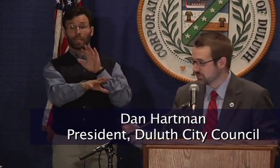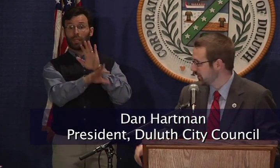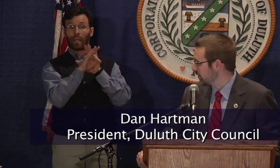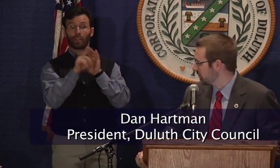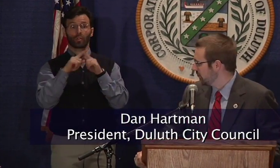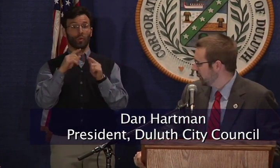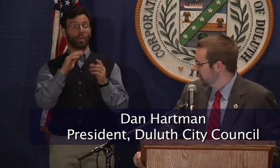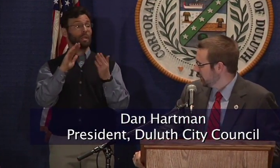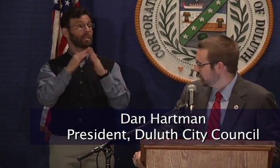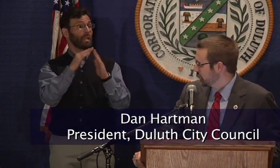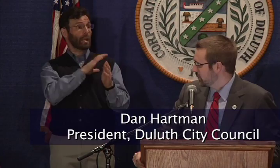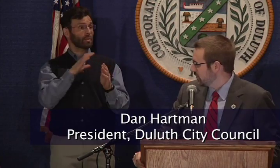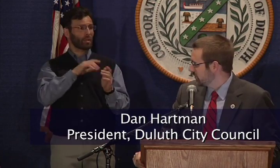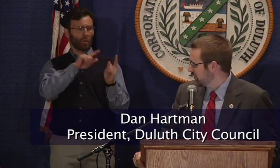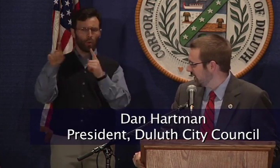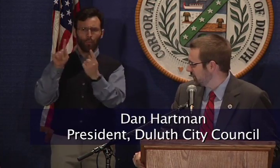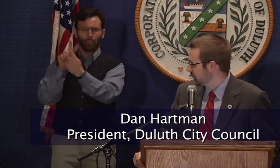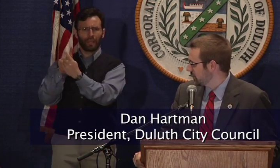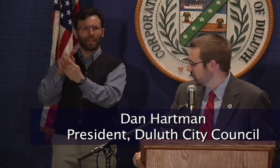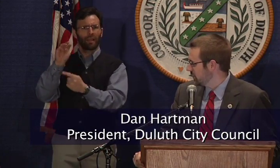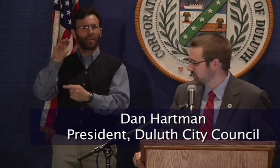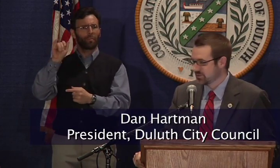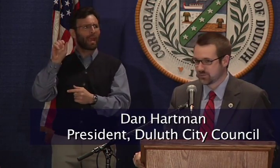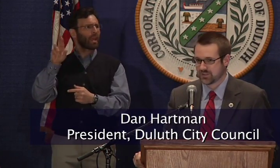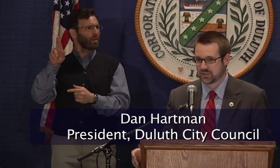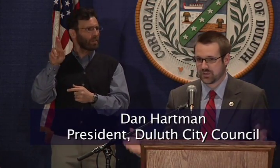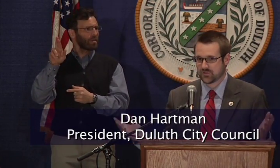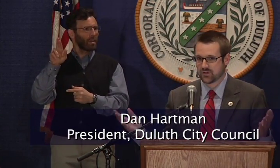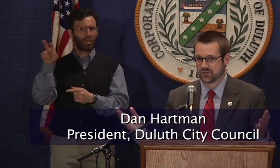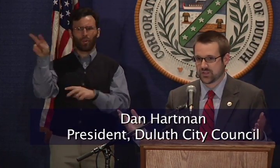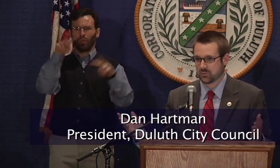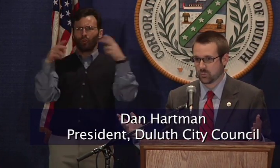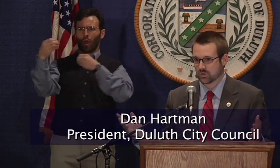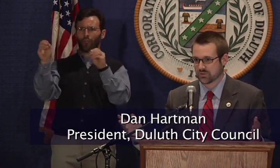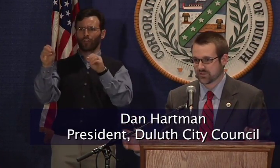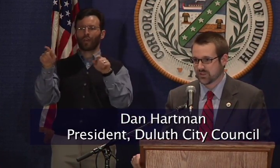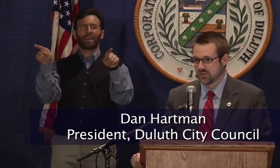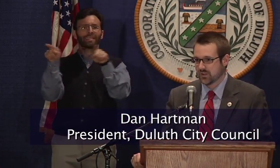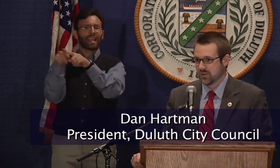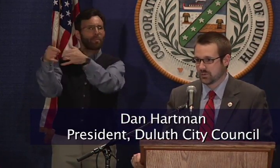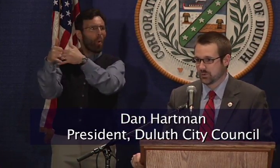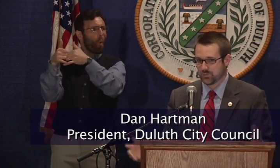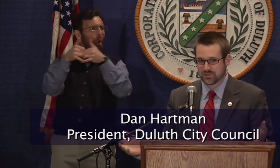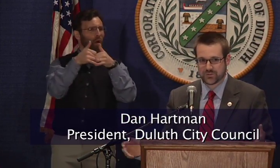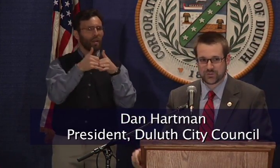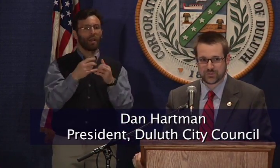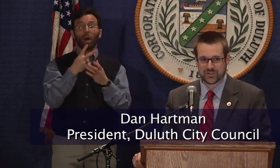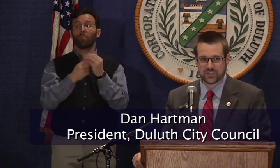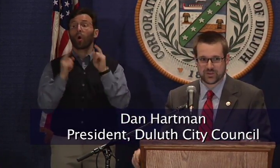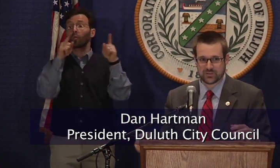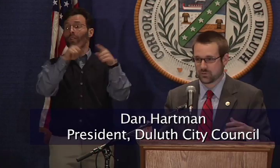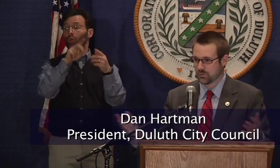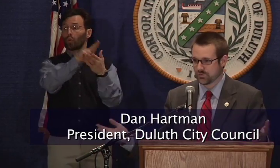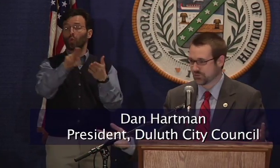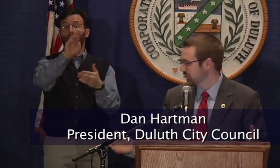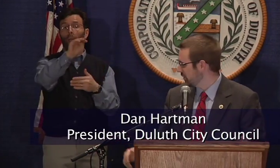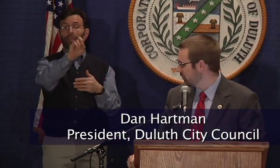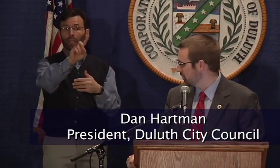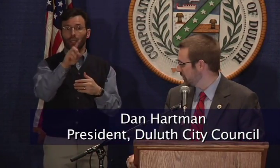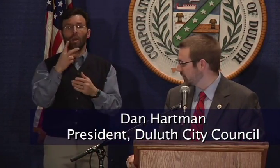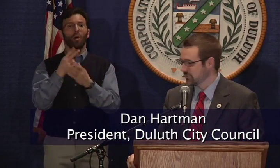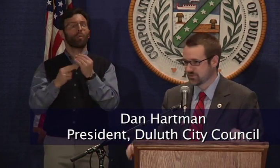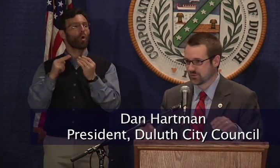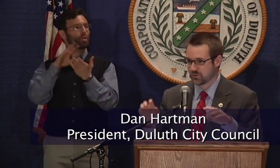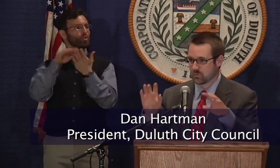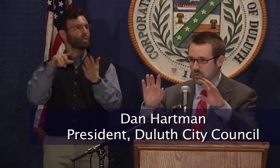go meet with the mayor. I was looking around in his office, and I realized, oh my God, we have all the same awards. We both went to UMD. We're both in the student